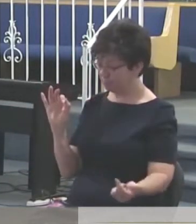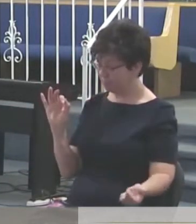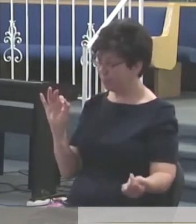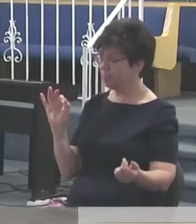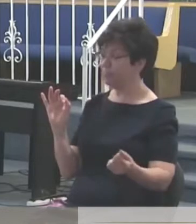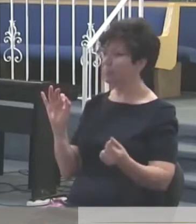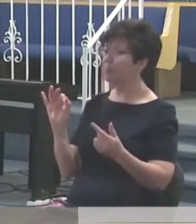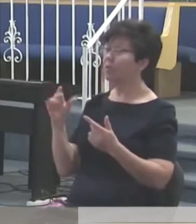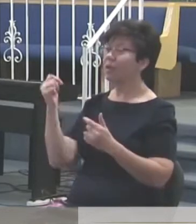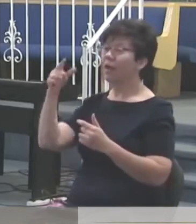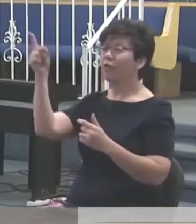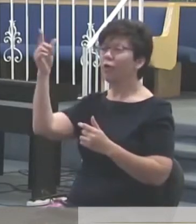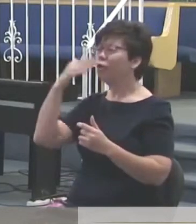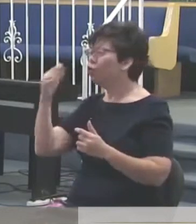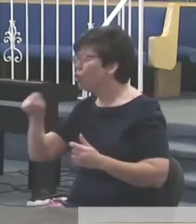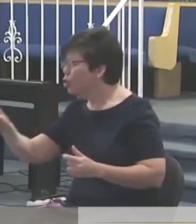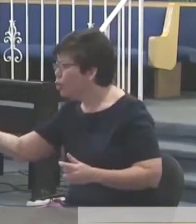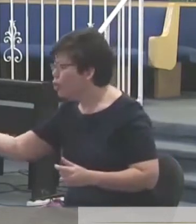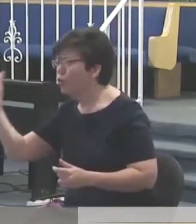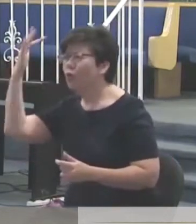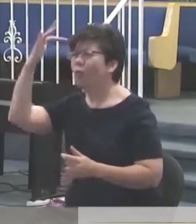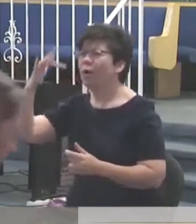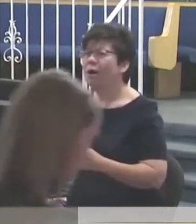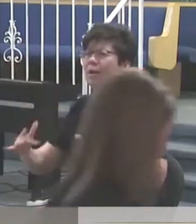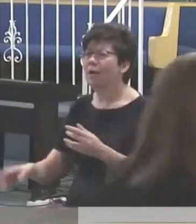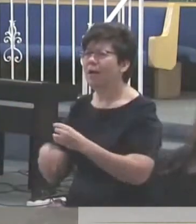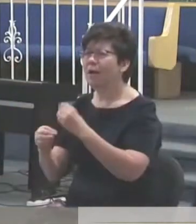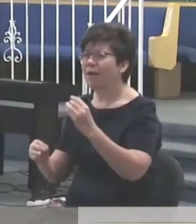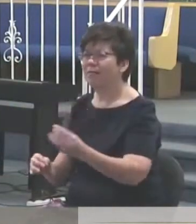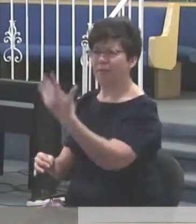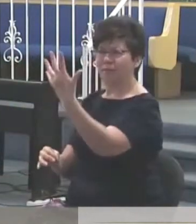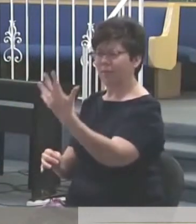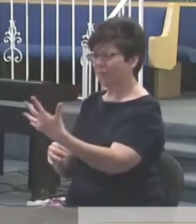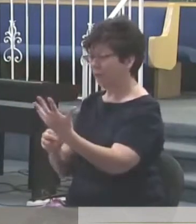good. What do you need to add another one in for anyway?